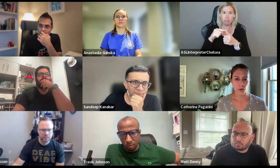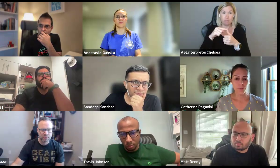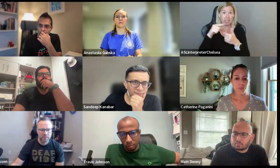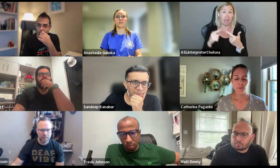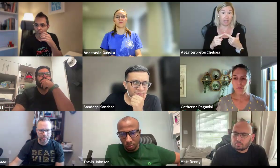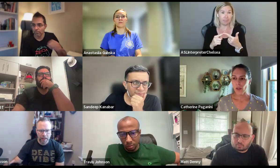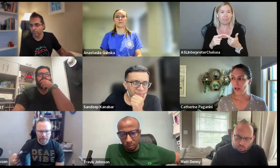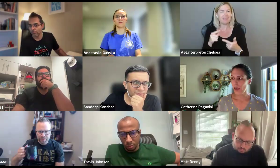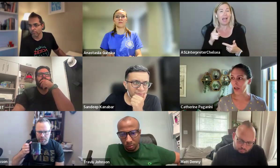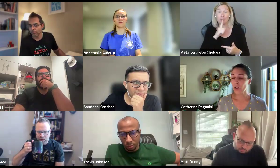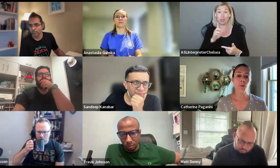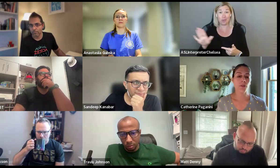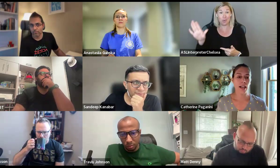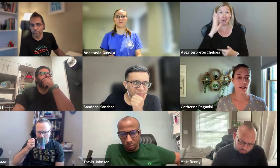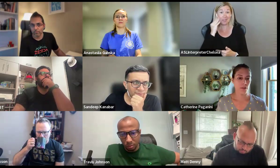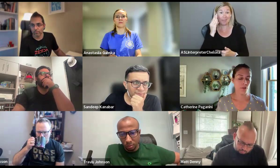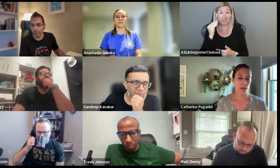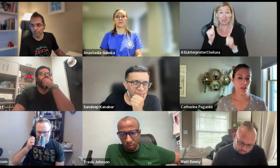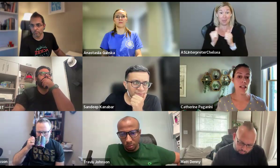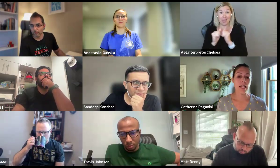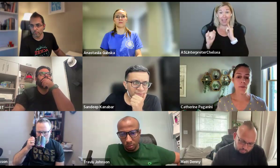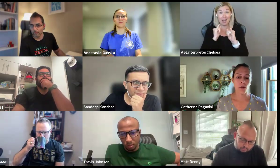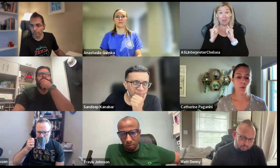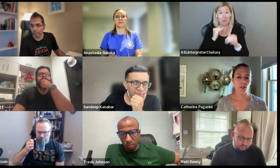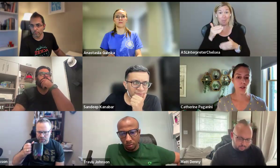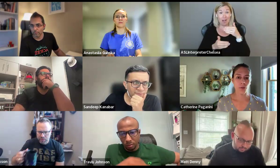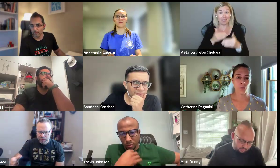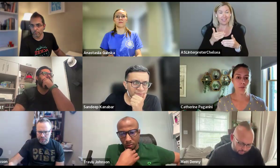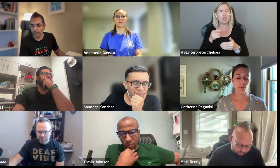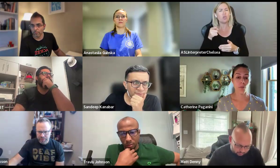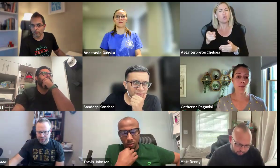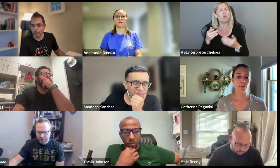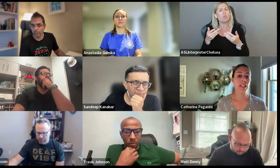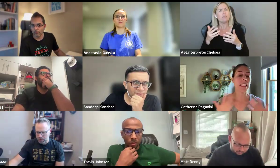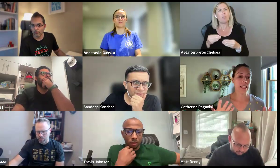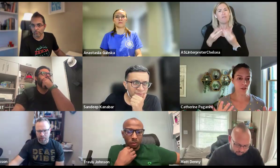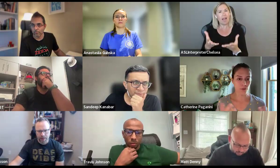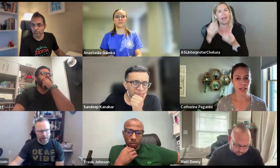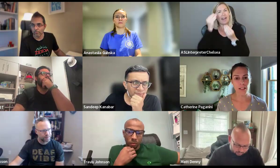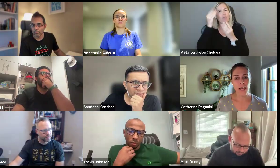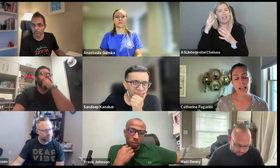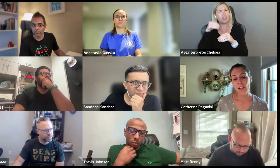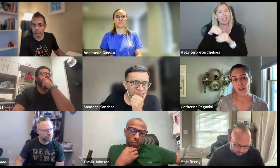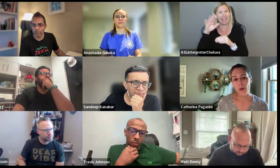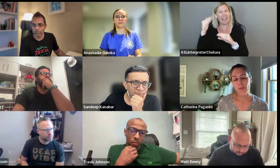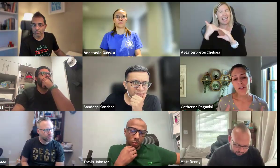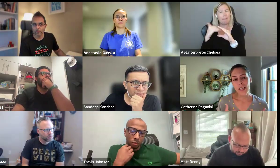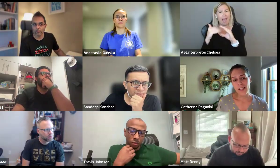interview, you provided information in an email what you need, right? And so if you send it as